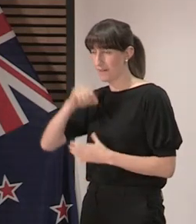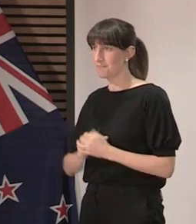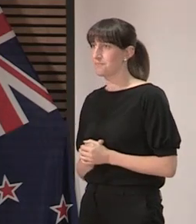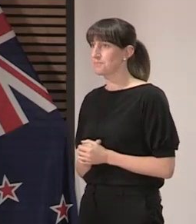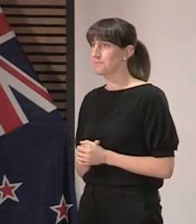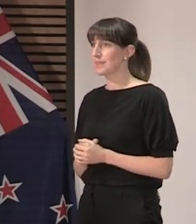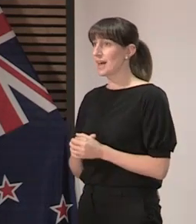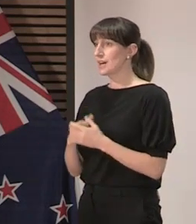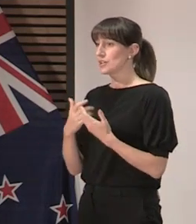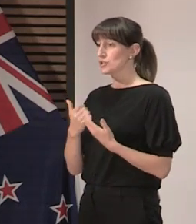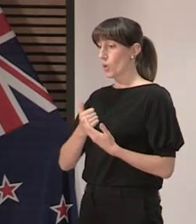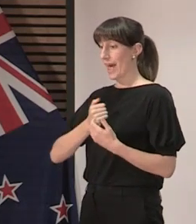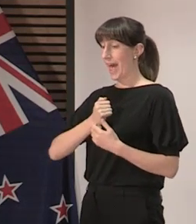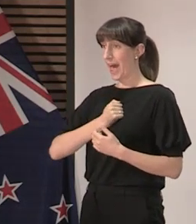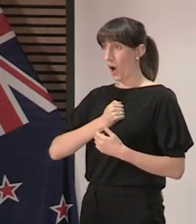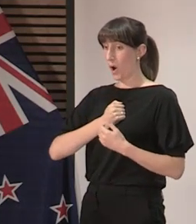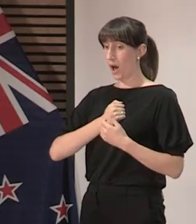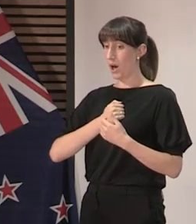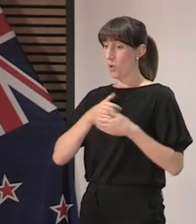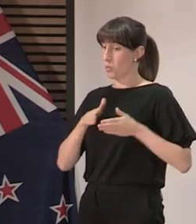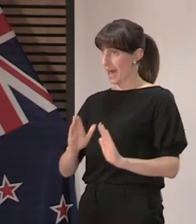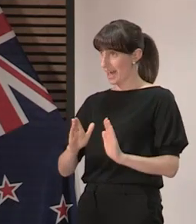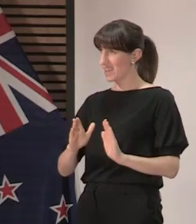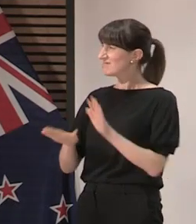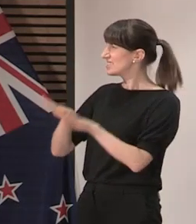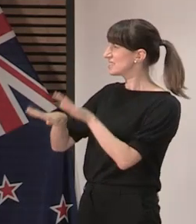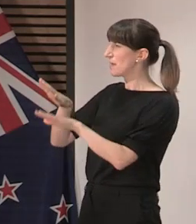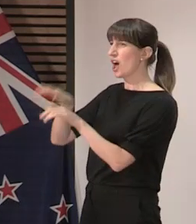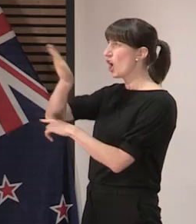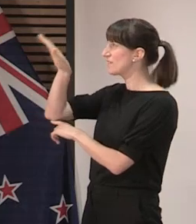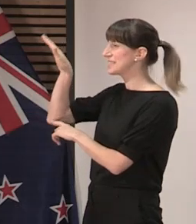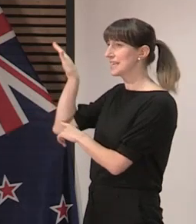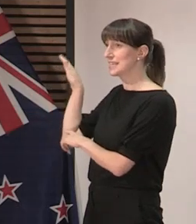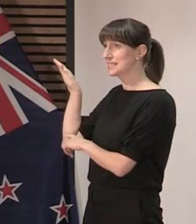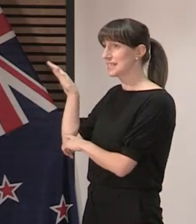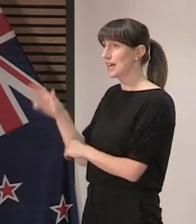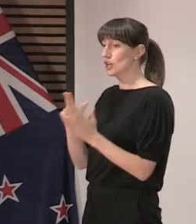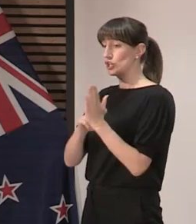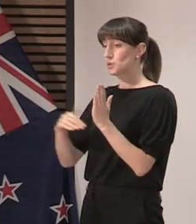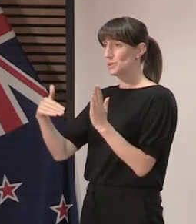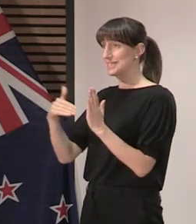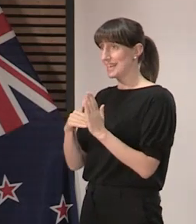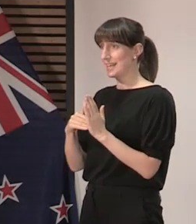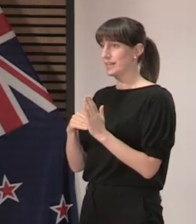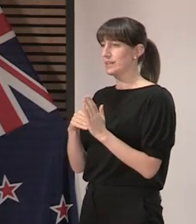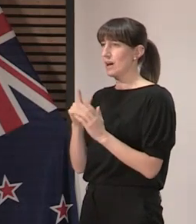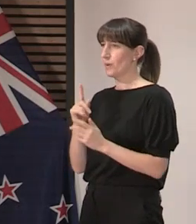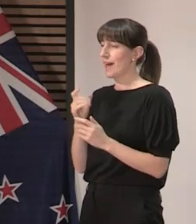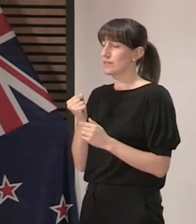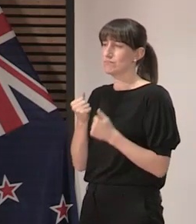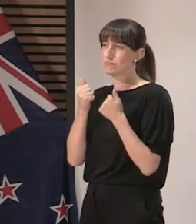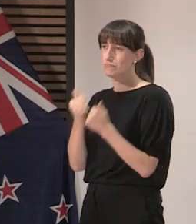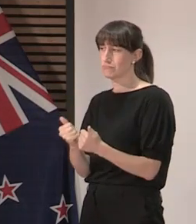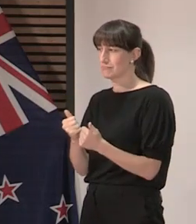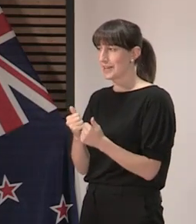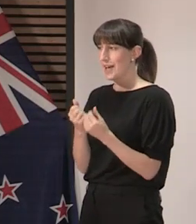par with what we're seeing around the rest of the world, although New Zealand is within a handful of countries in the enviable position of being able